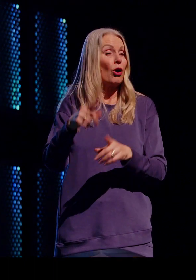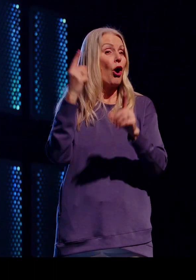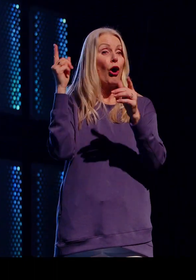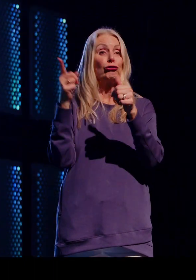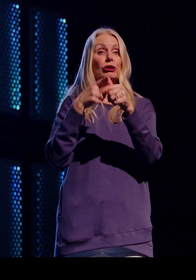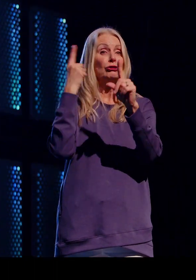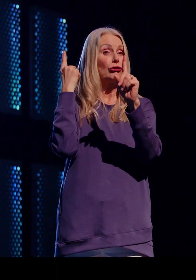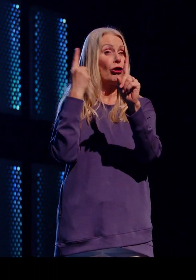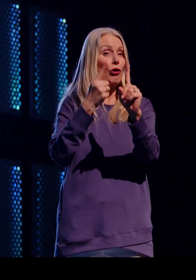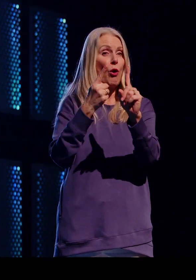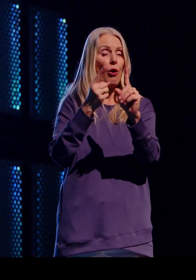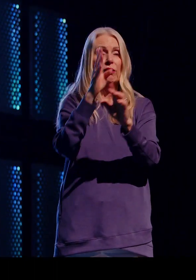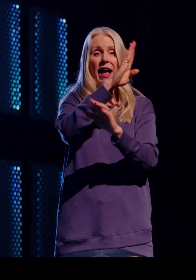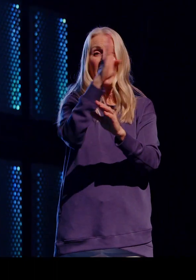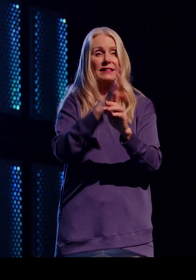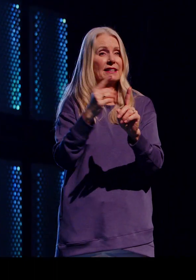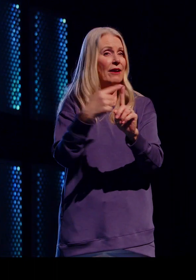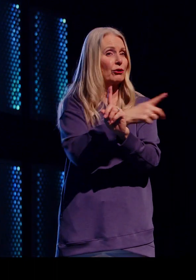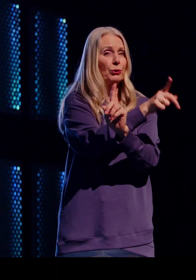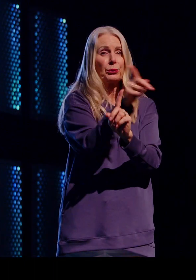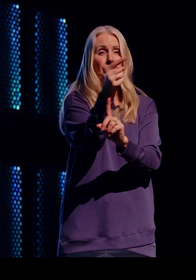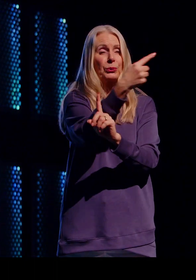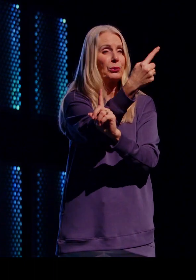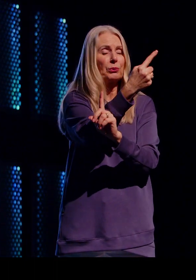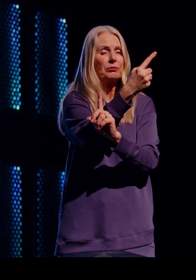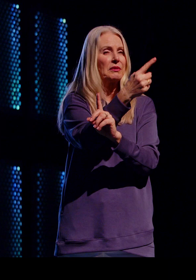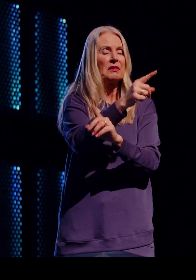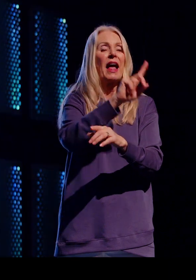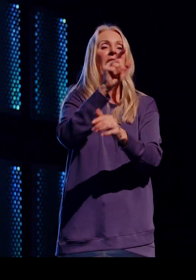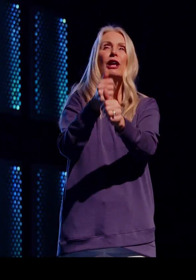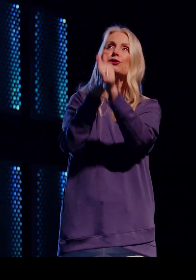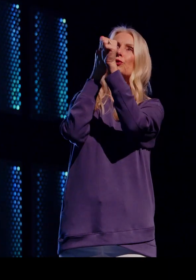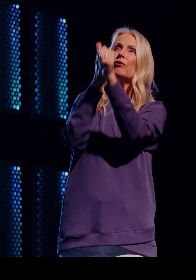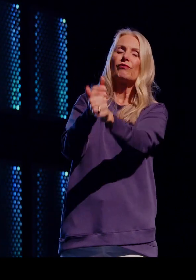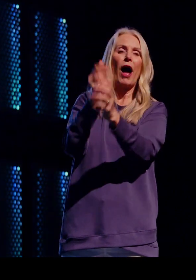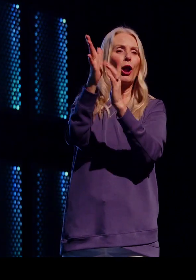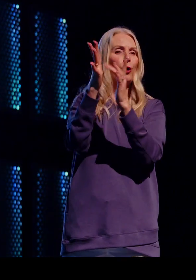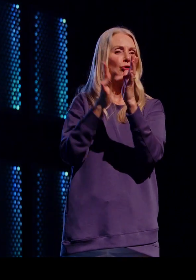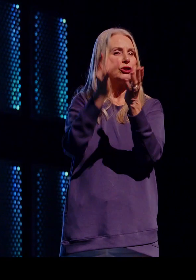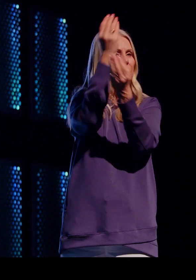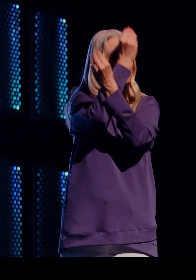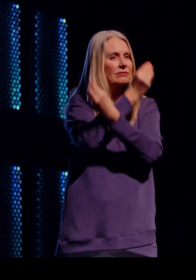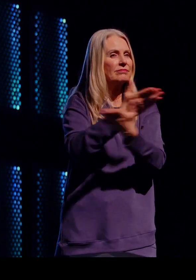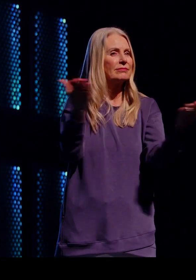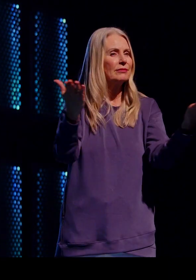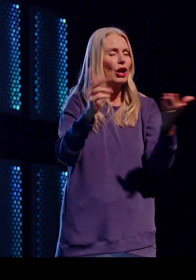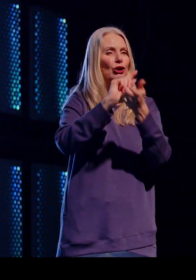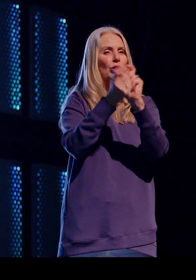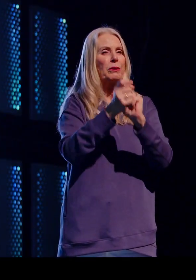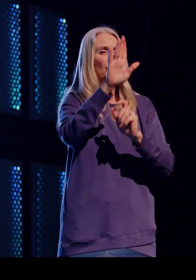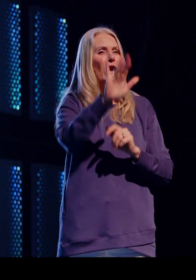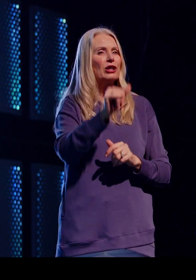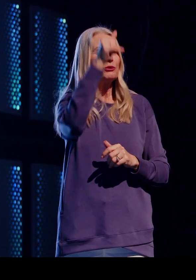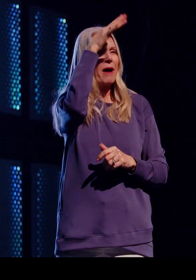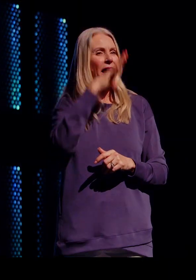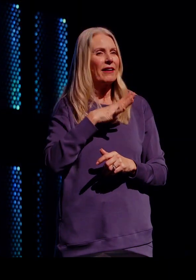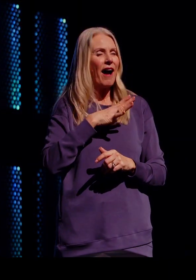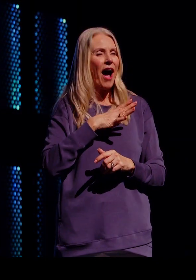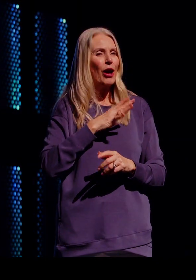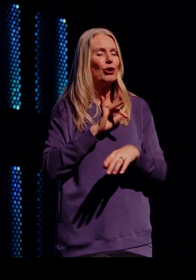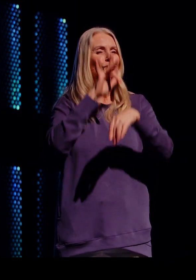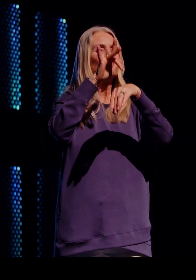goal, to follow Jesus and to make him known, to be changed by God to reach all